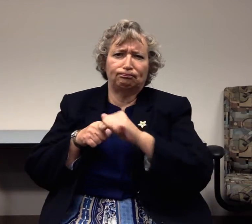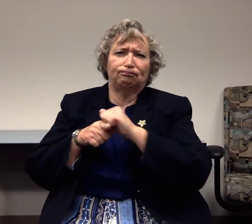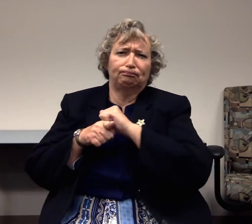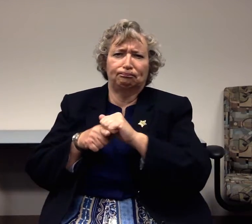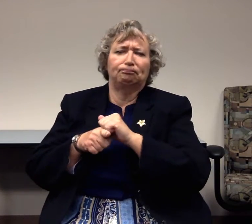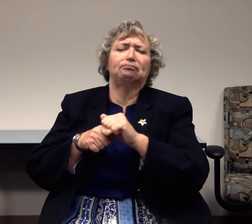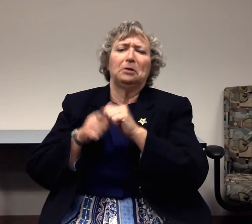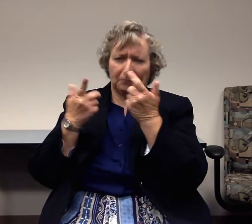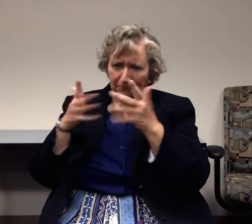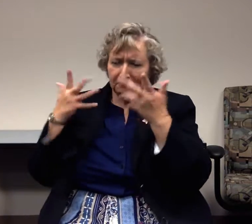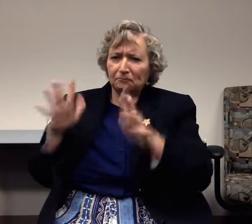problems.